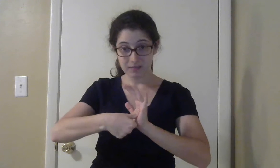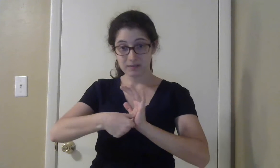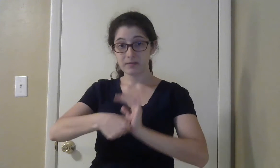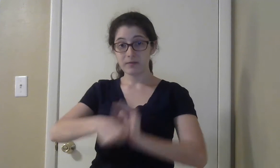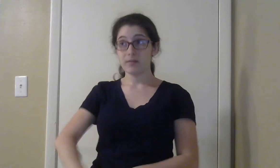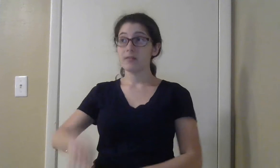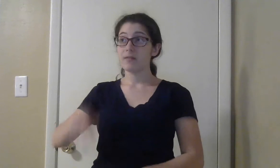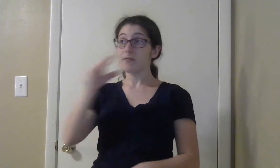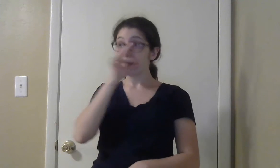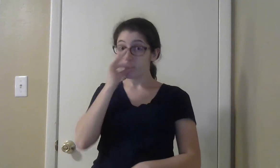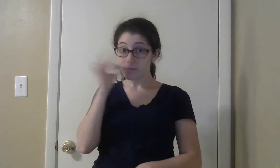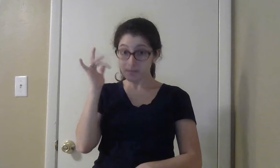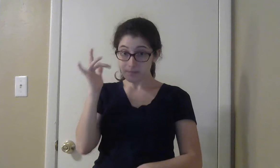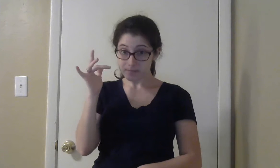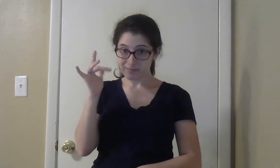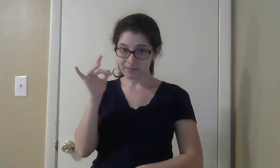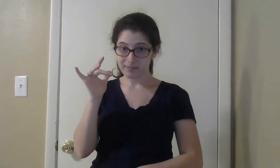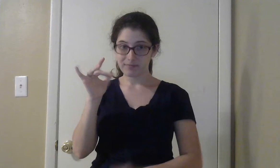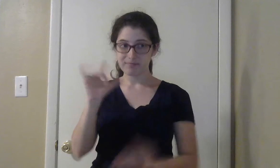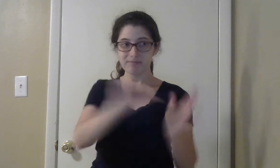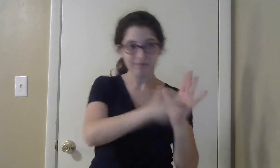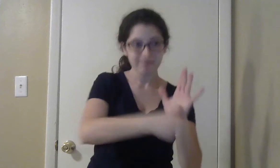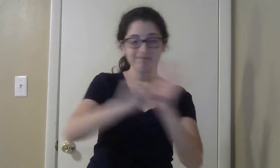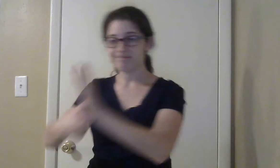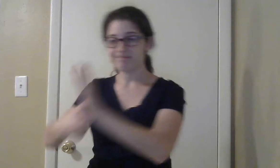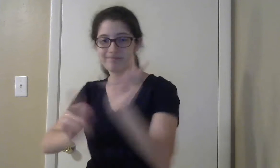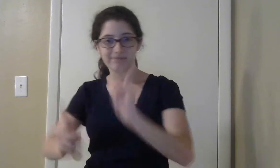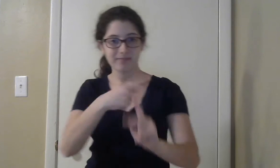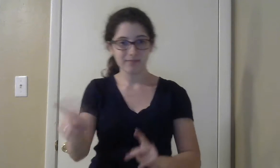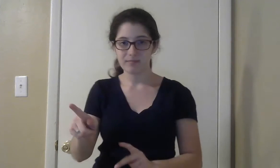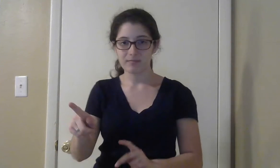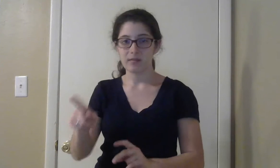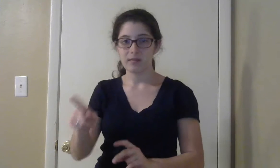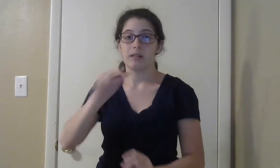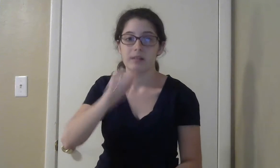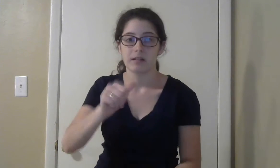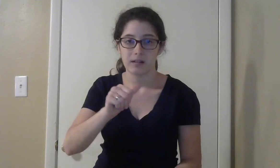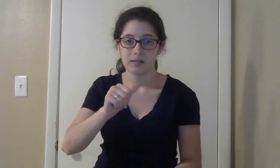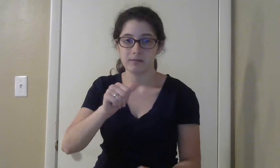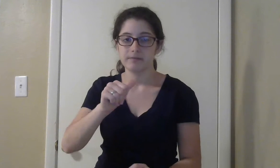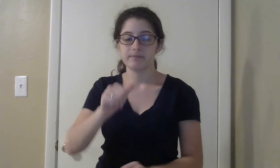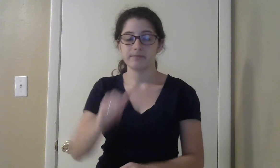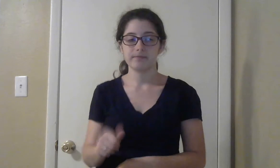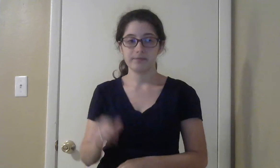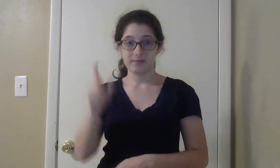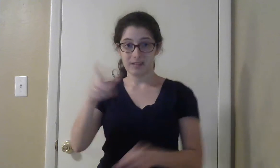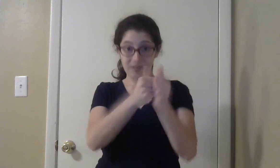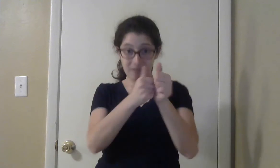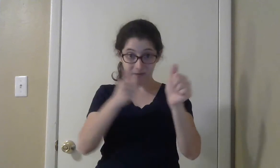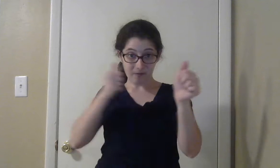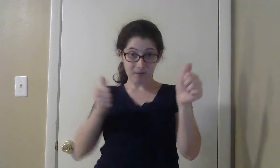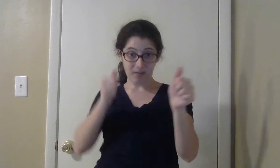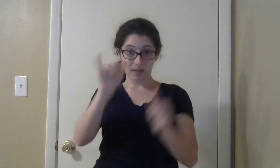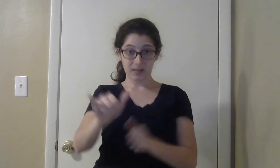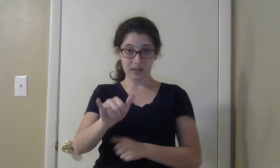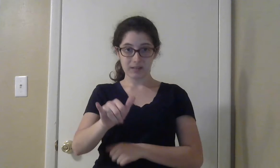fact, we should go out of our way, He says, as much as possible, like washing our face, combing our hair, go out of our